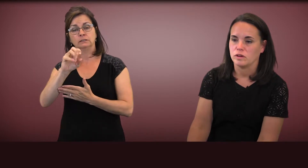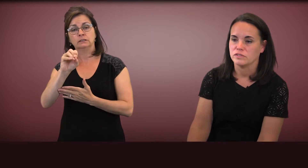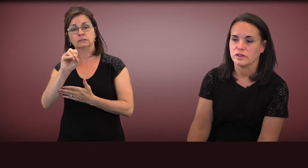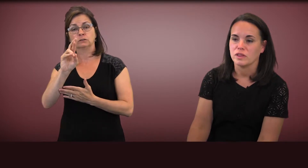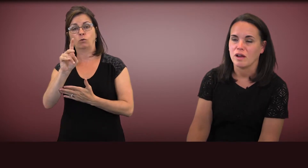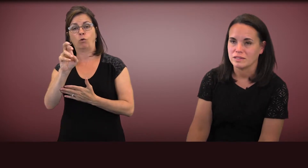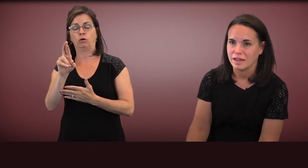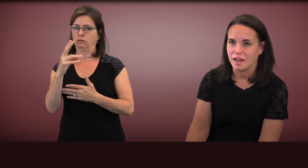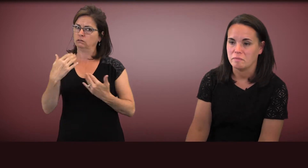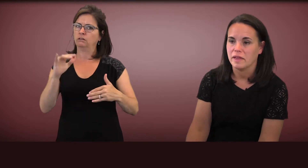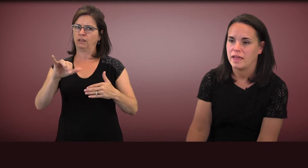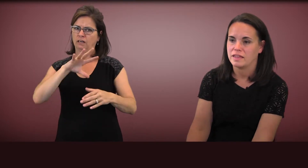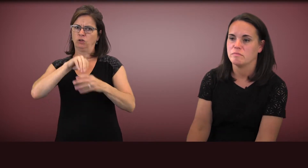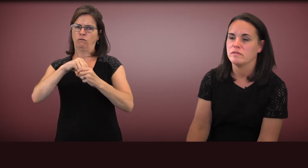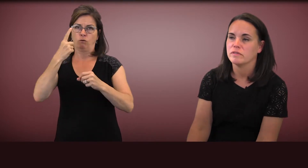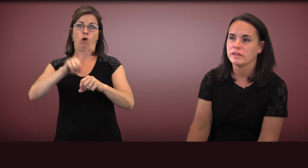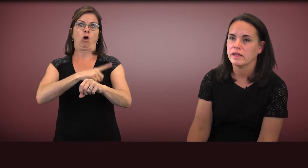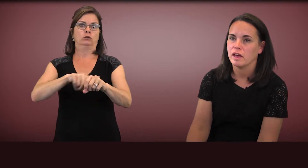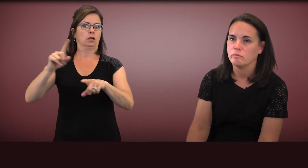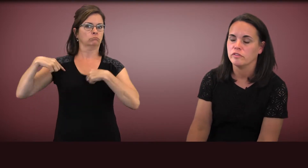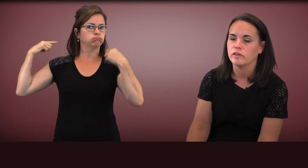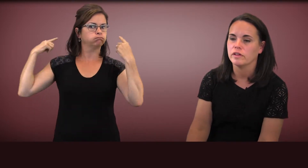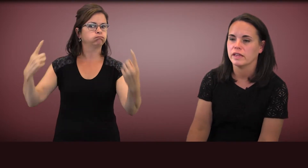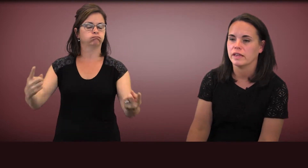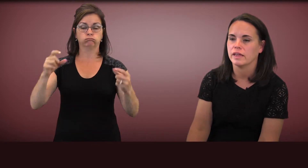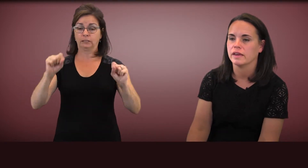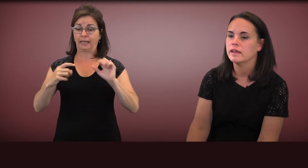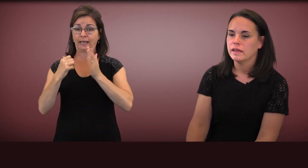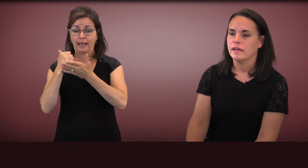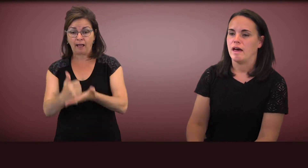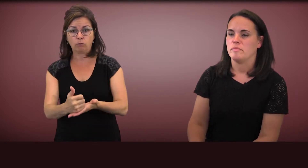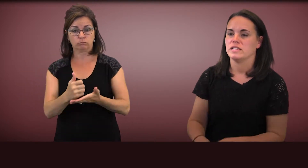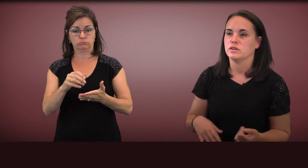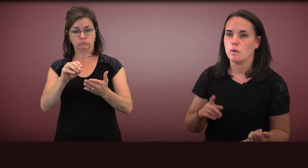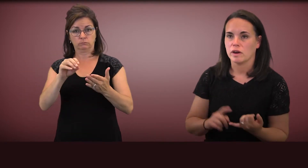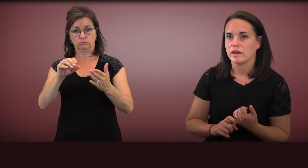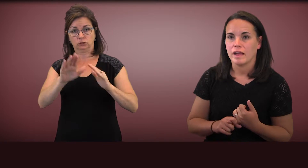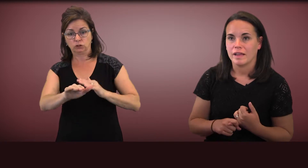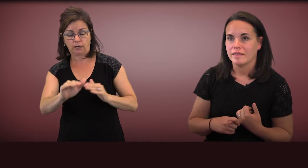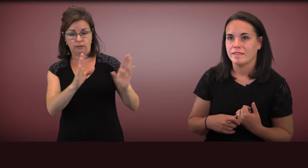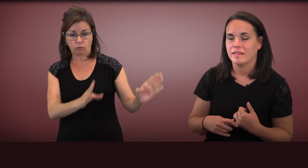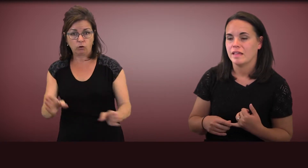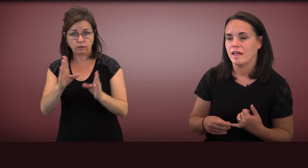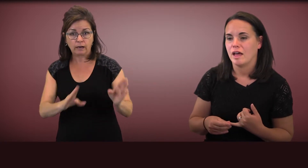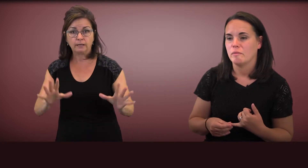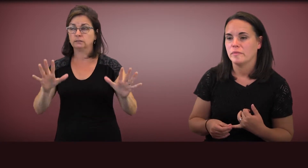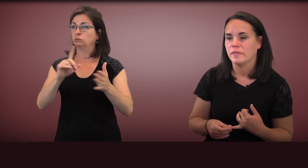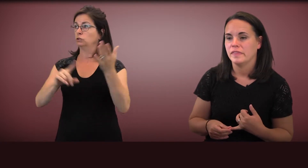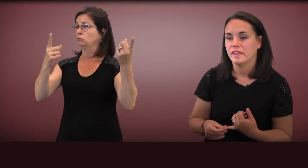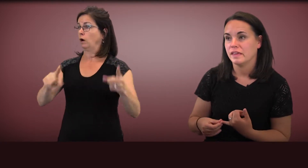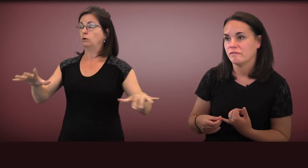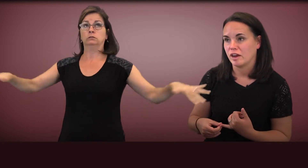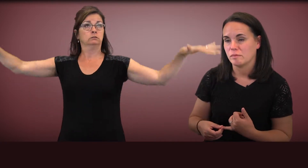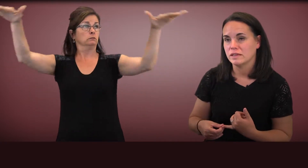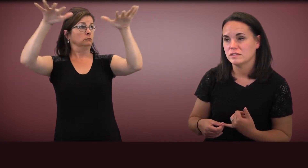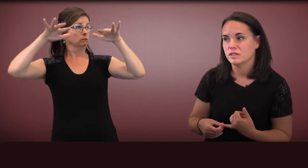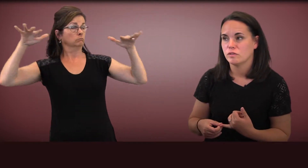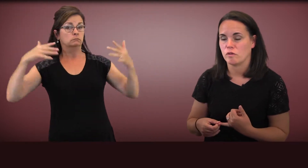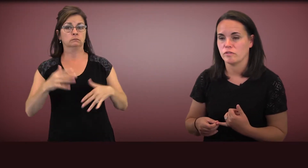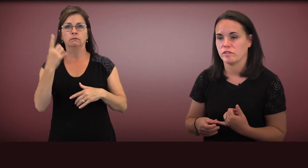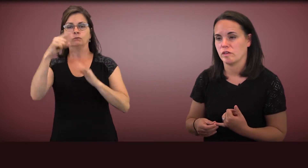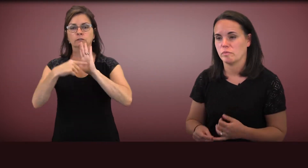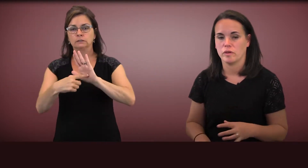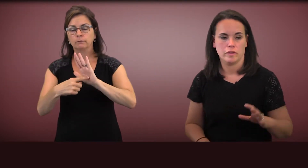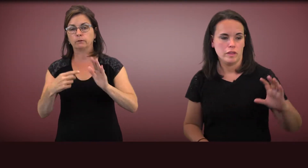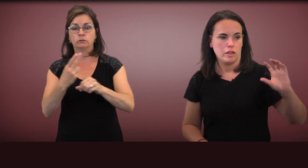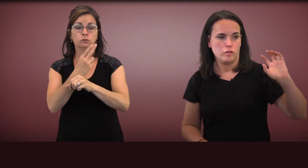spectrum disorders for a long time and can be really helpful in helping to organize the environment.